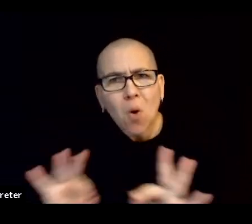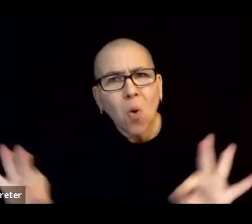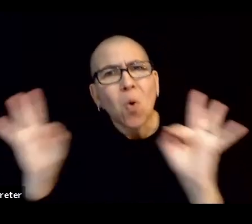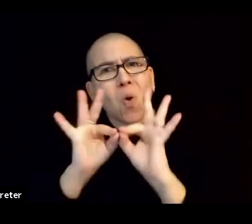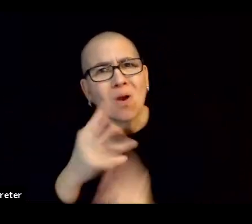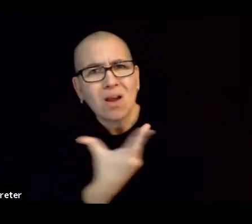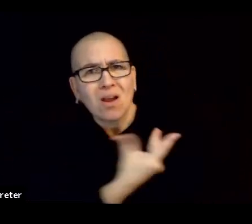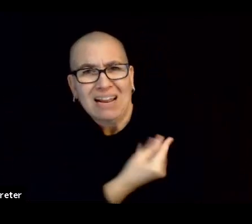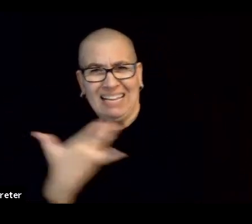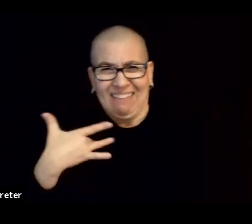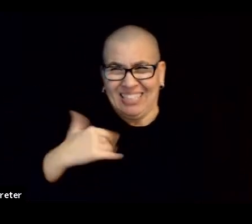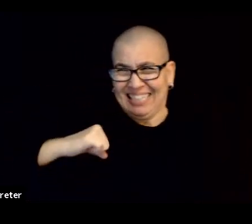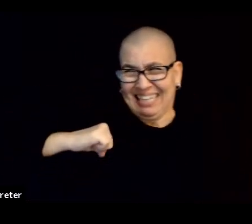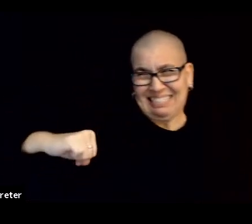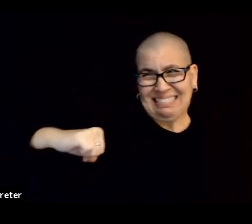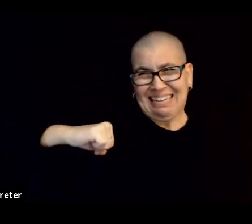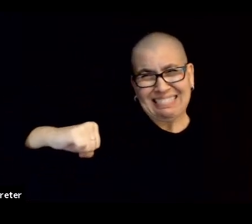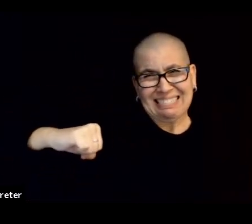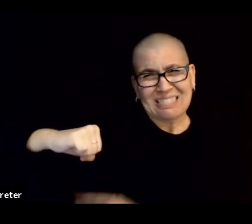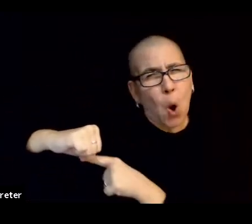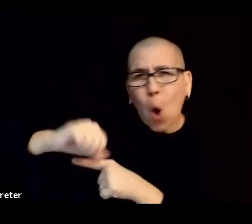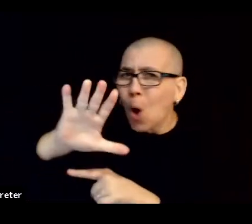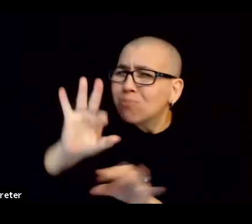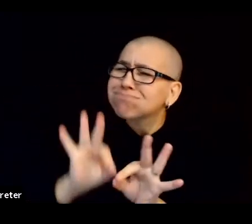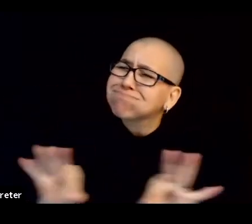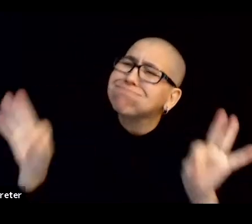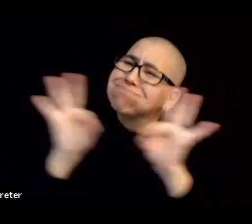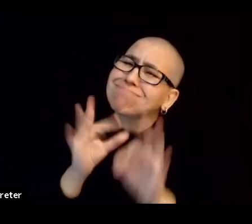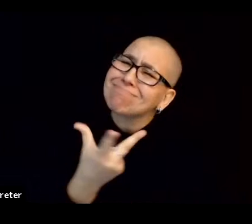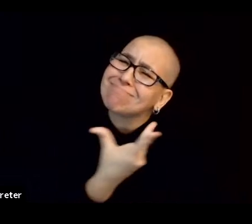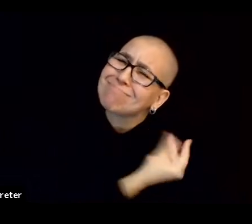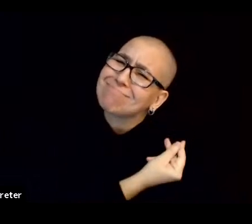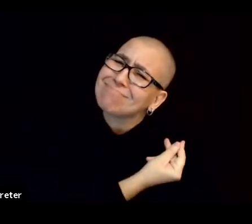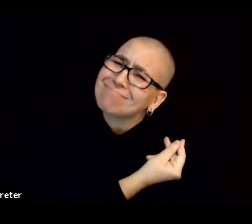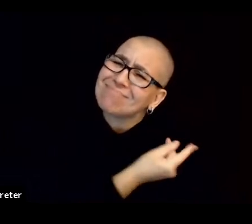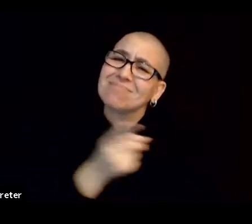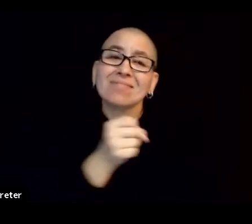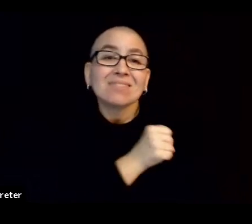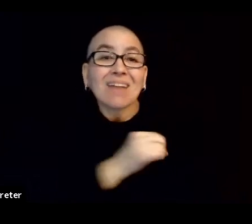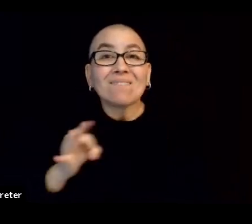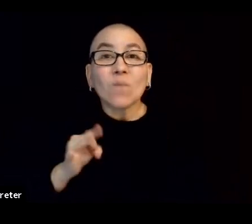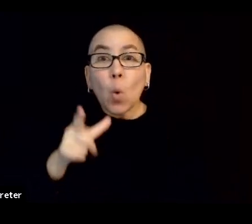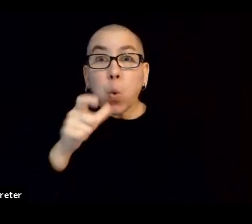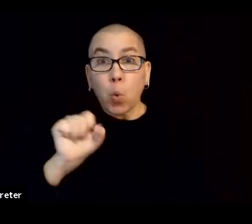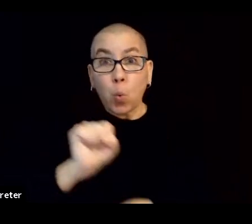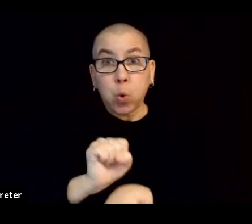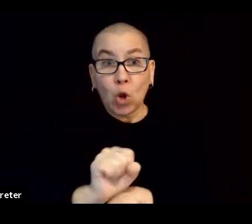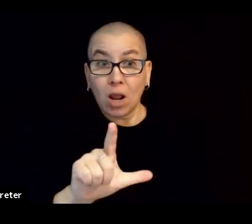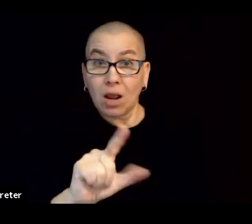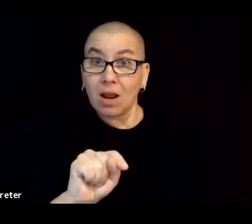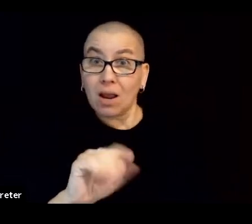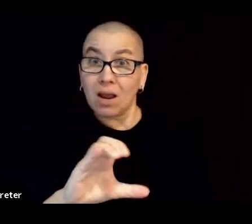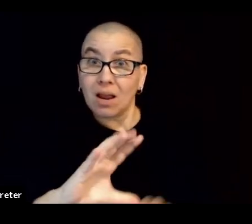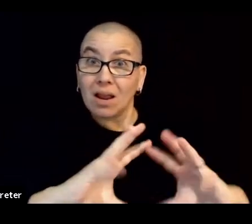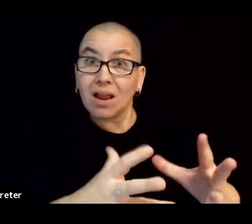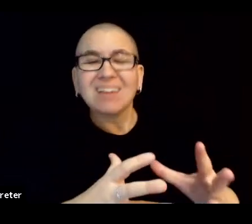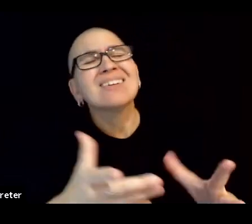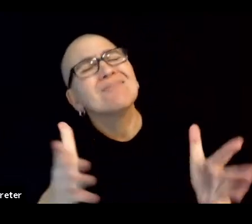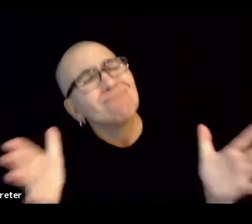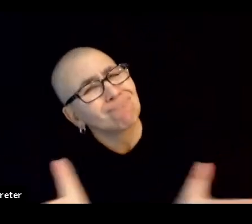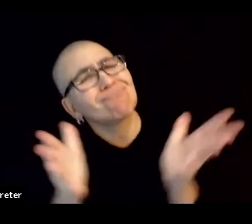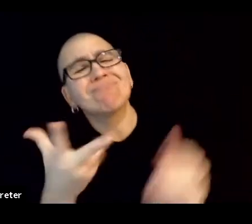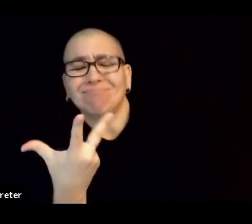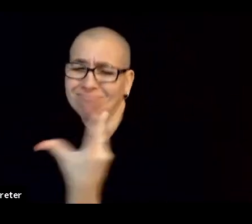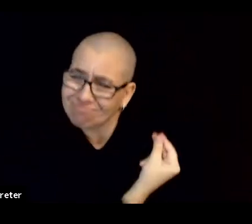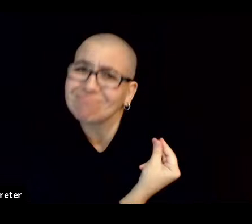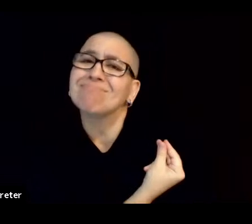would encourage folks to think about that and to try and go in and get your vaccine. We know we have to move more quickly as a nation. We have to move more